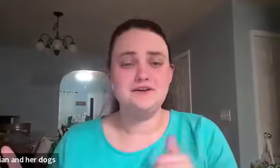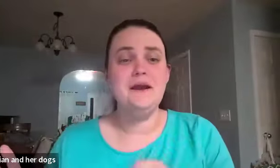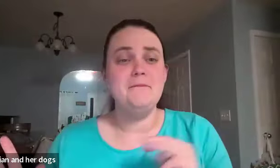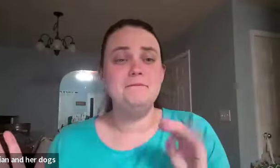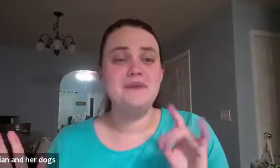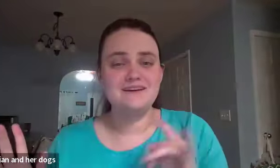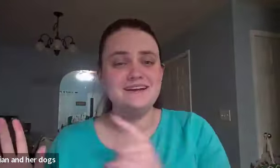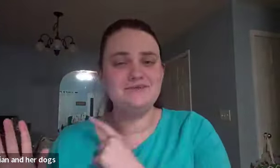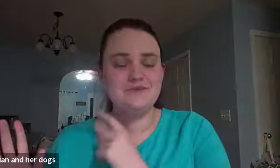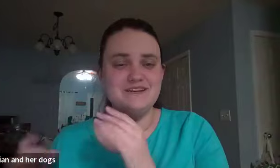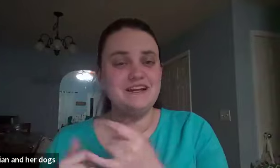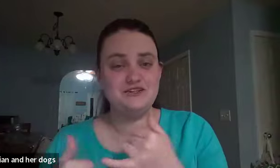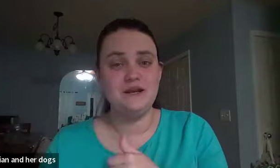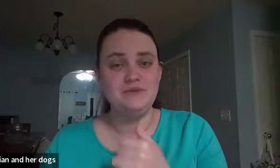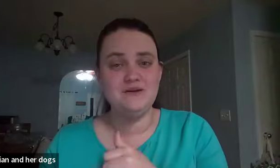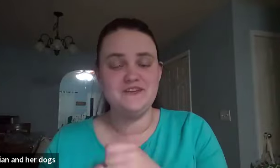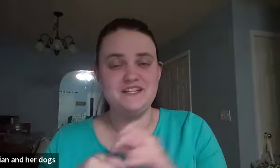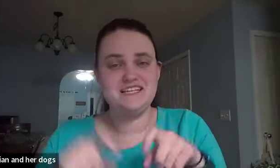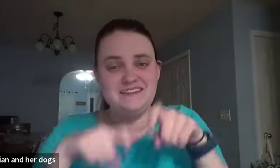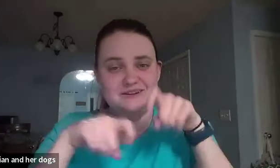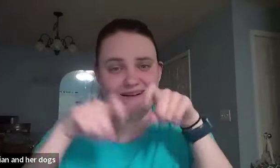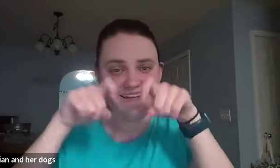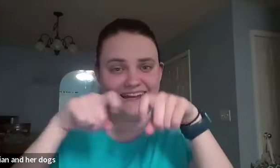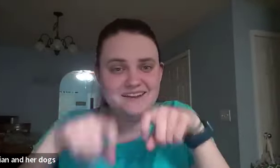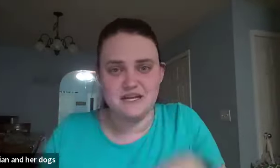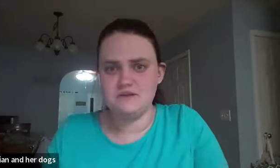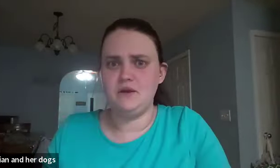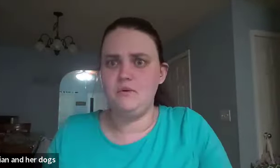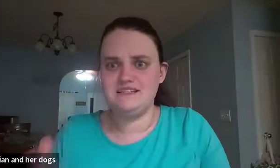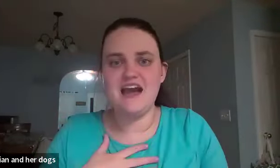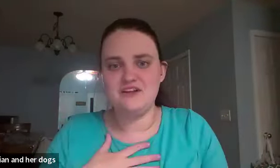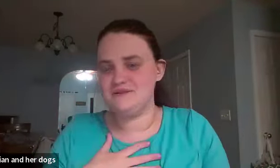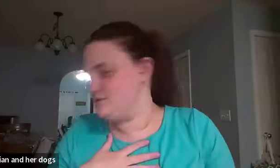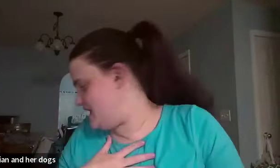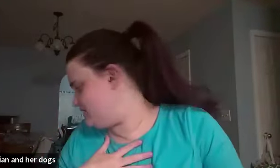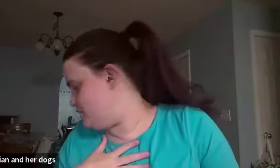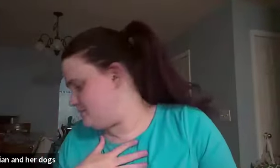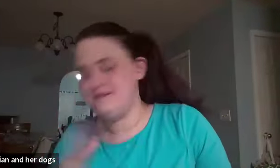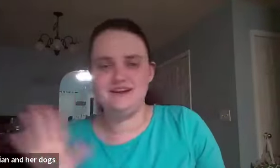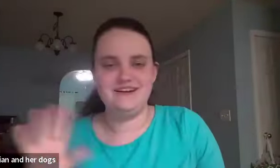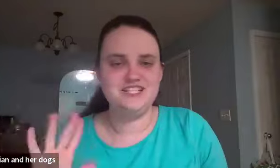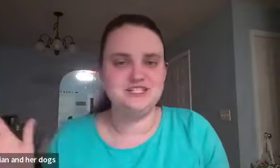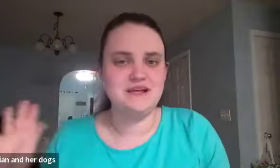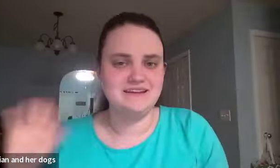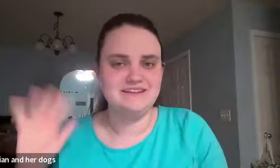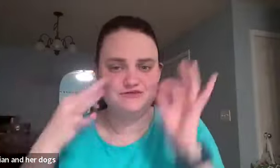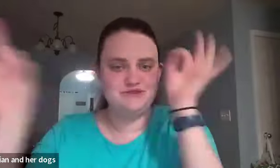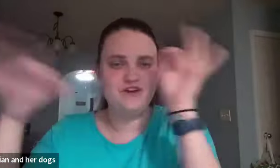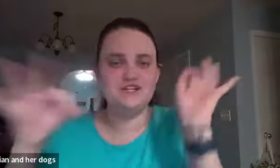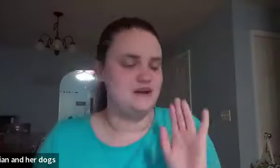Sorry, Meredith was getting a toy to play with and she's got little clockety nails. And I was like, what is that? I thought someone was having a moment. No, she's just playing. It's very